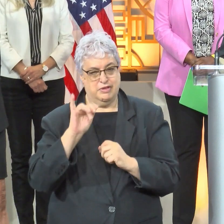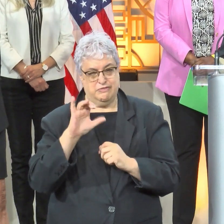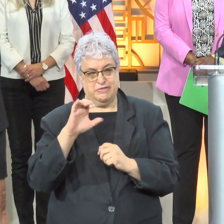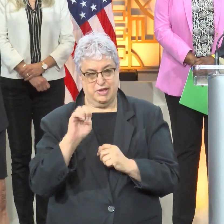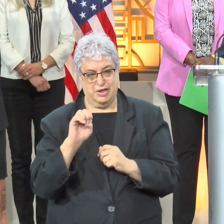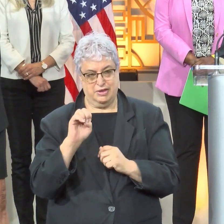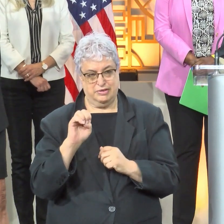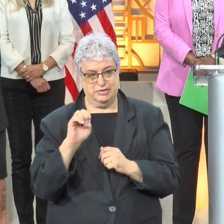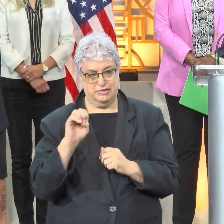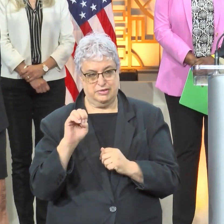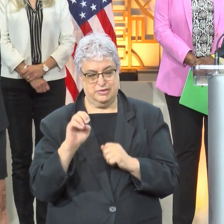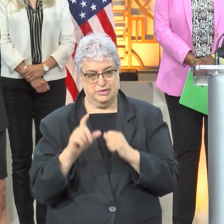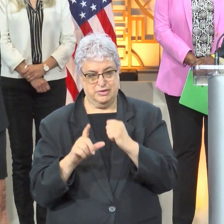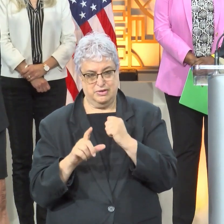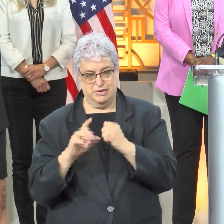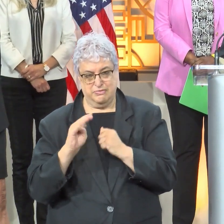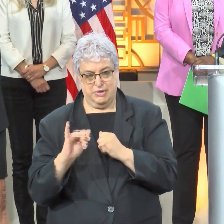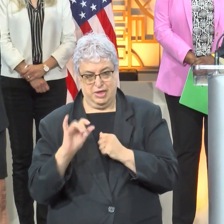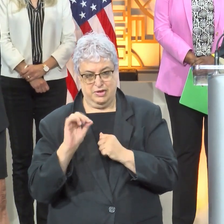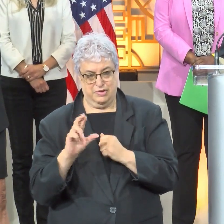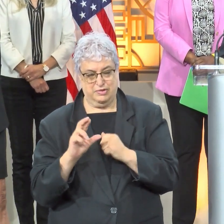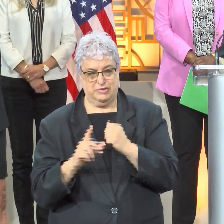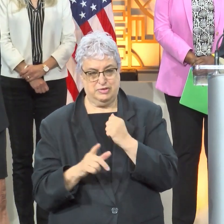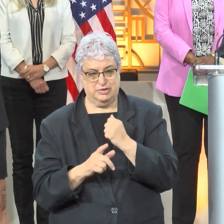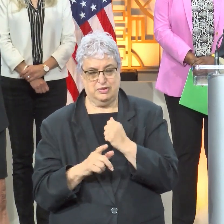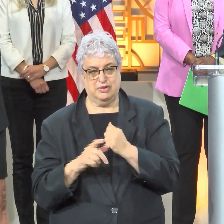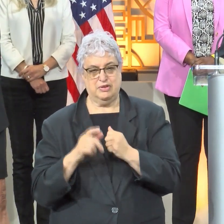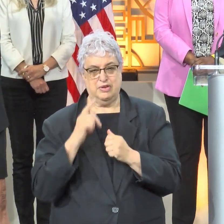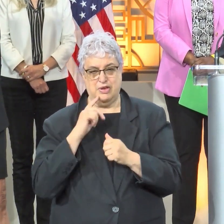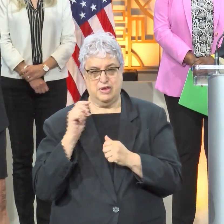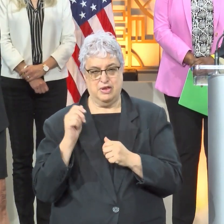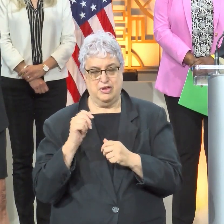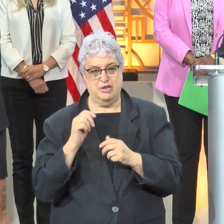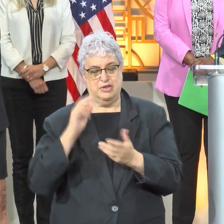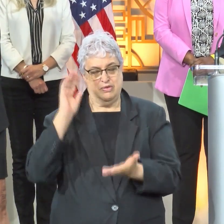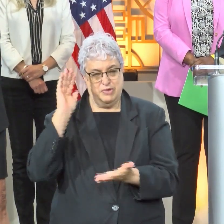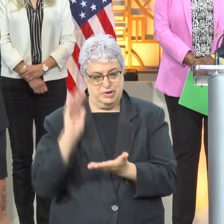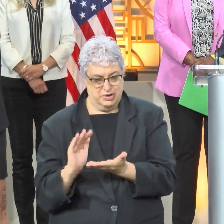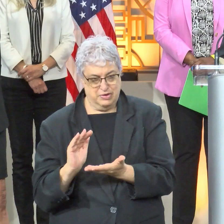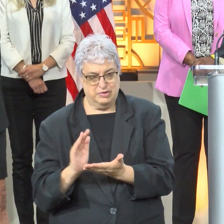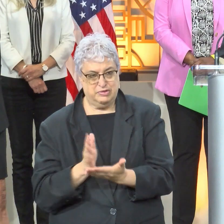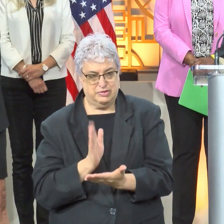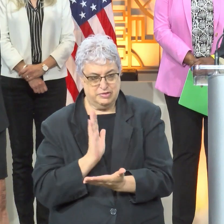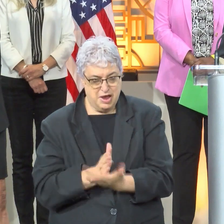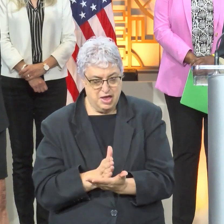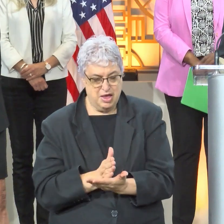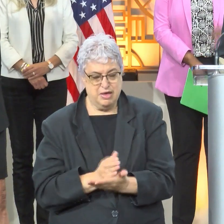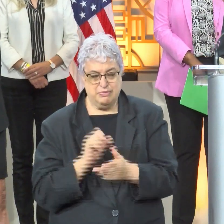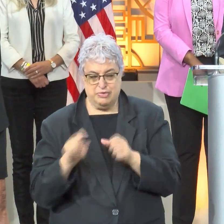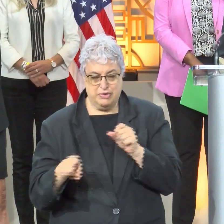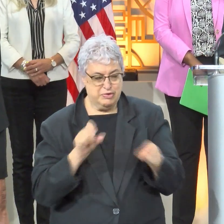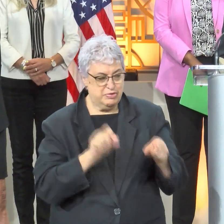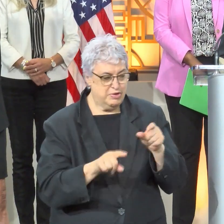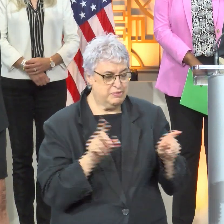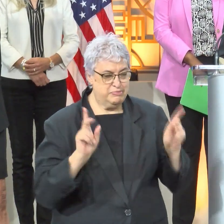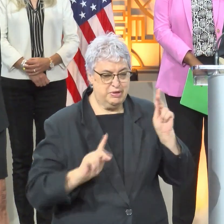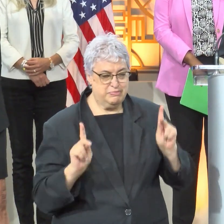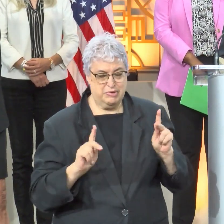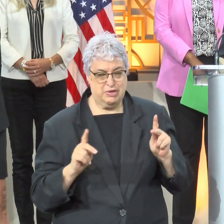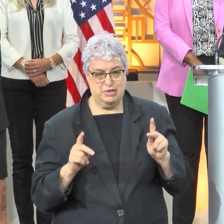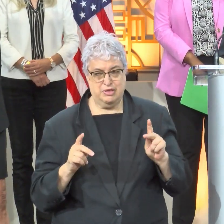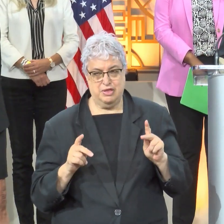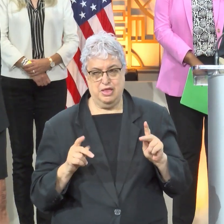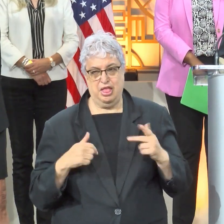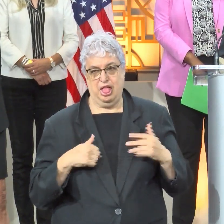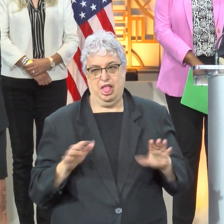Mayor's leadership is as follows: to combat, reduce, and extinguish the behaviors which have led